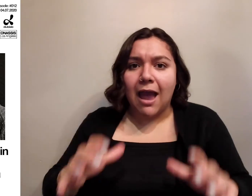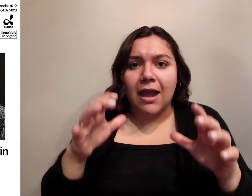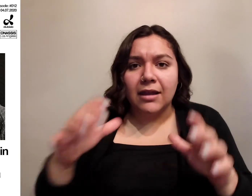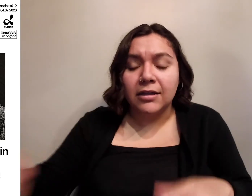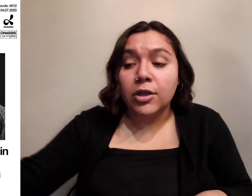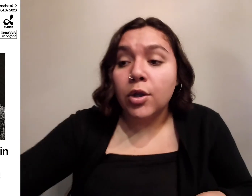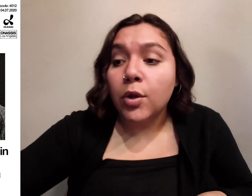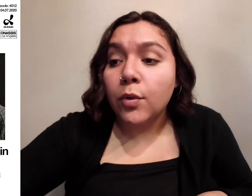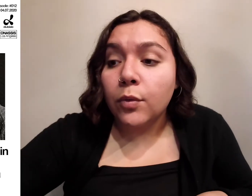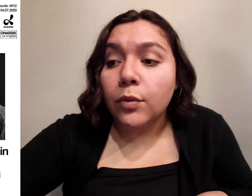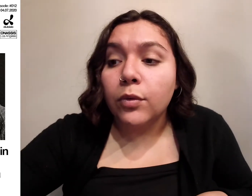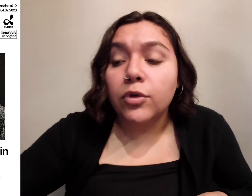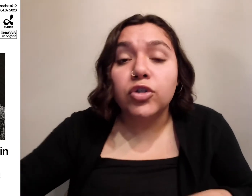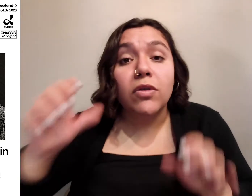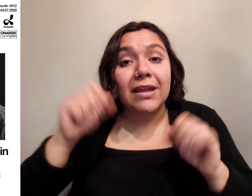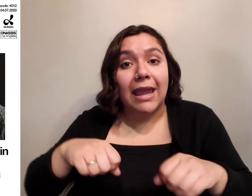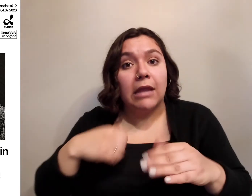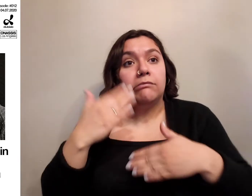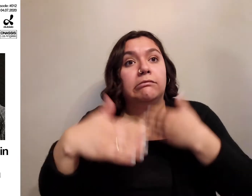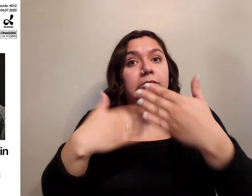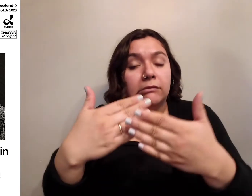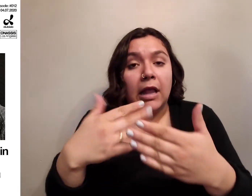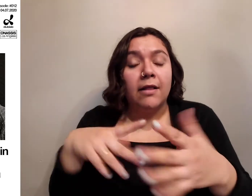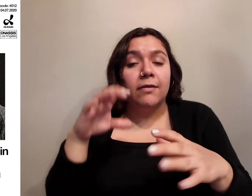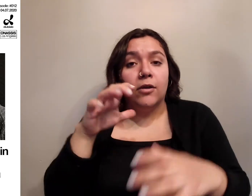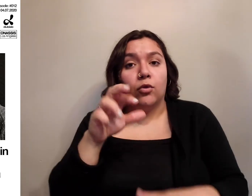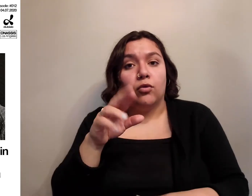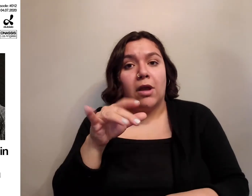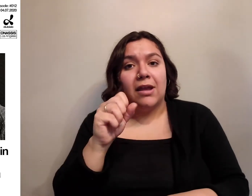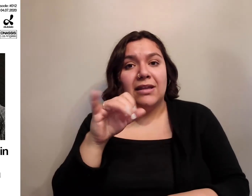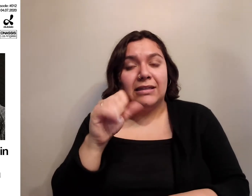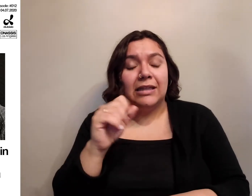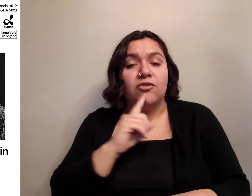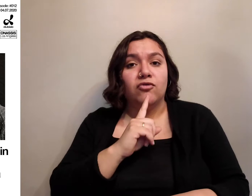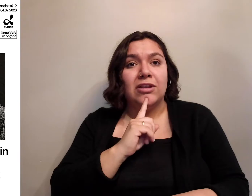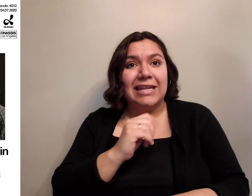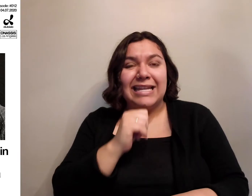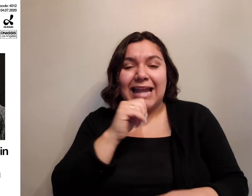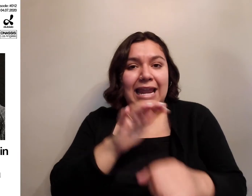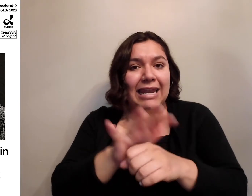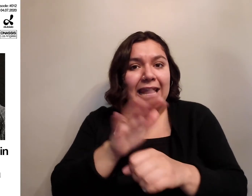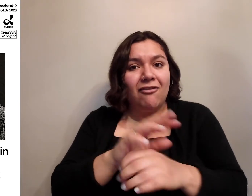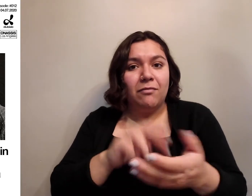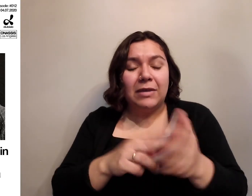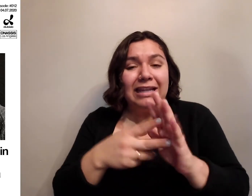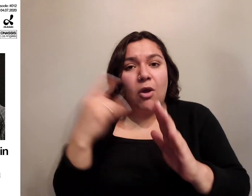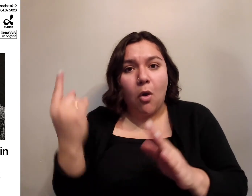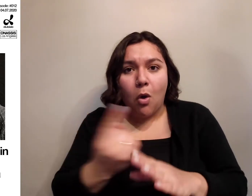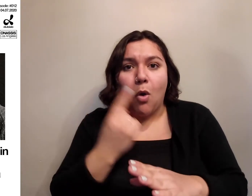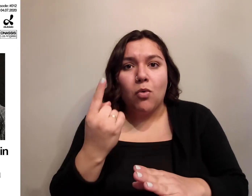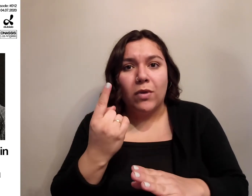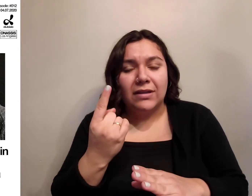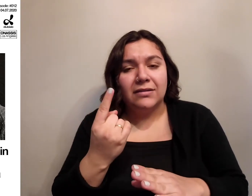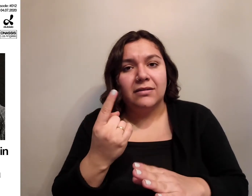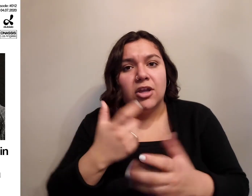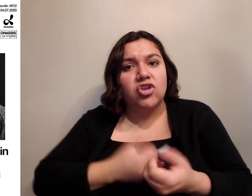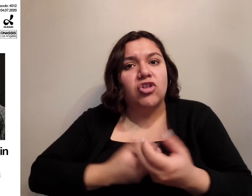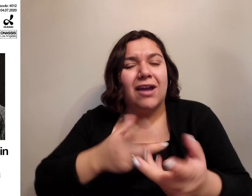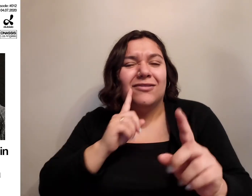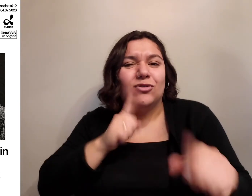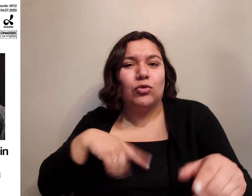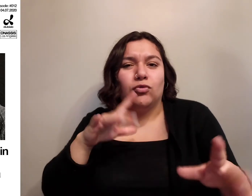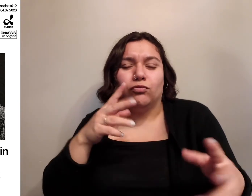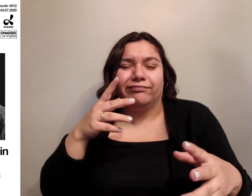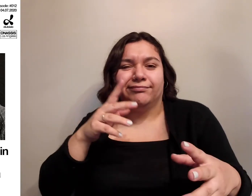to mitigate the crisis is so insufficient that it always provokes a social